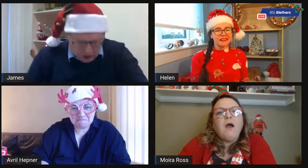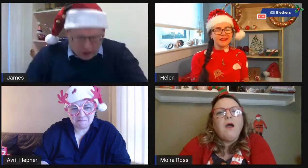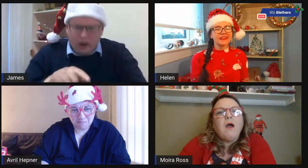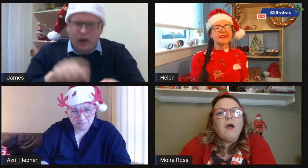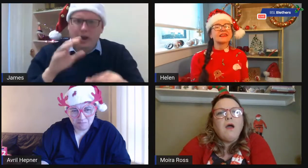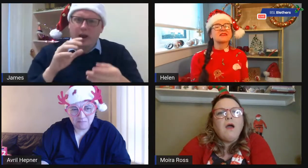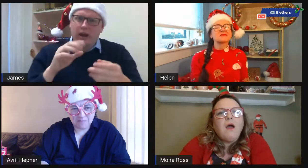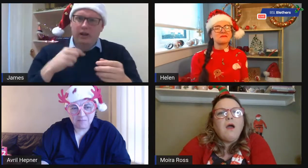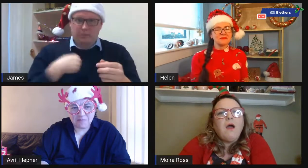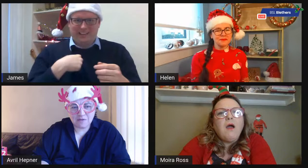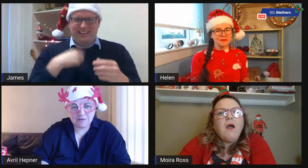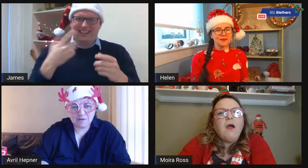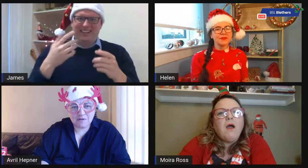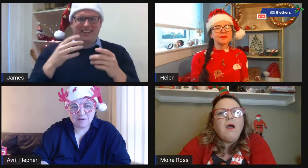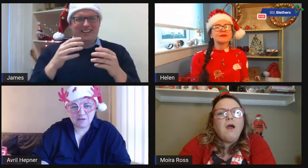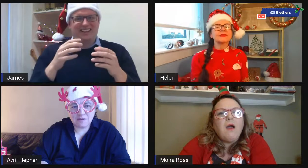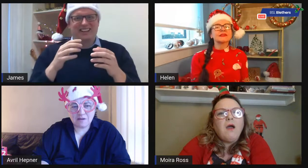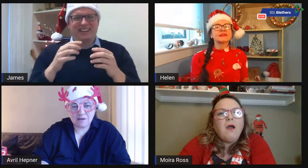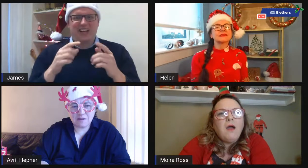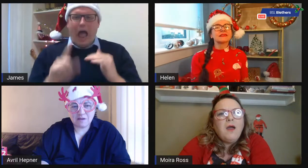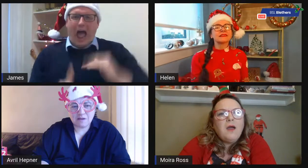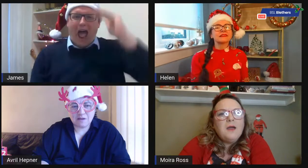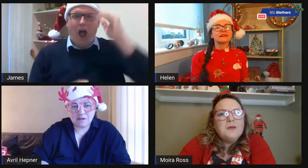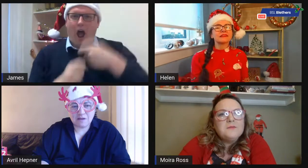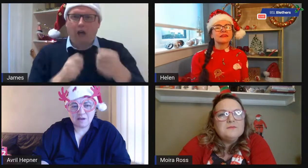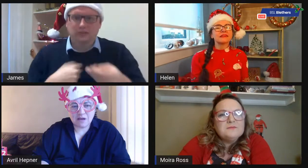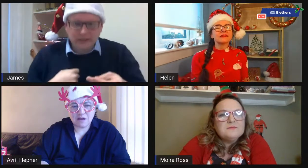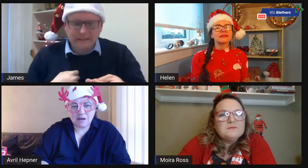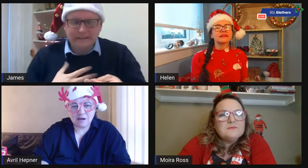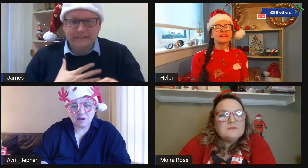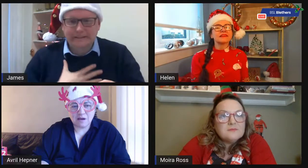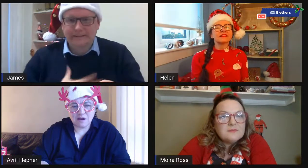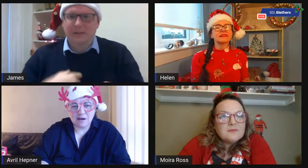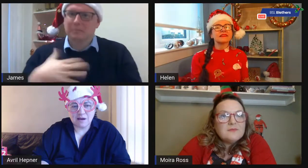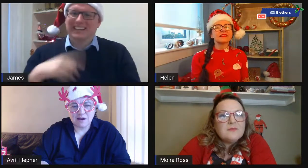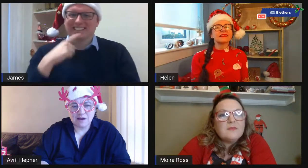puts it at their head, and see who's got the best card or the highest card.